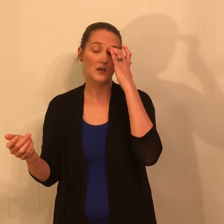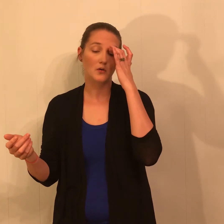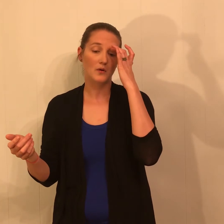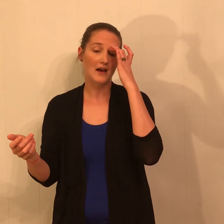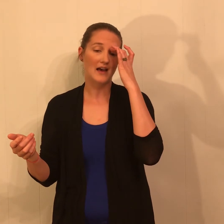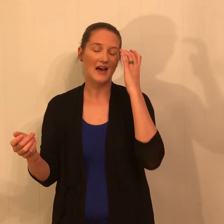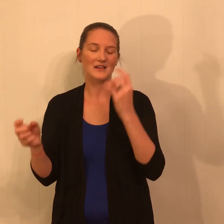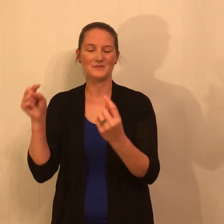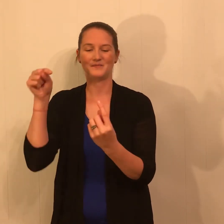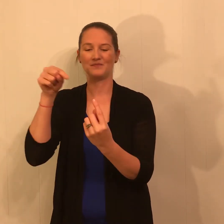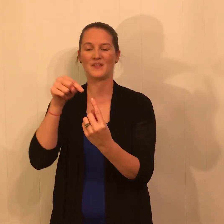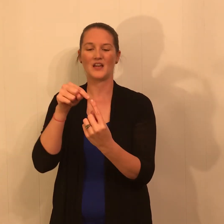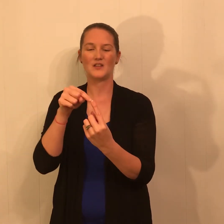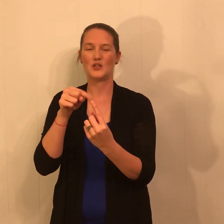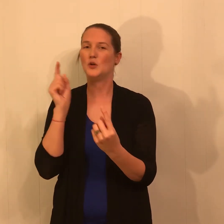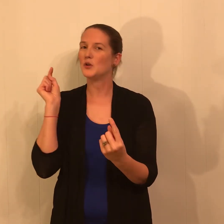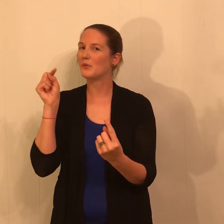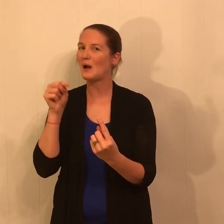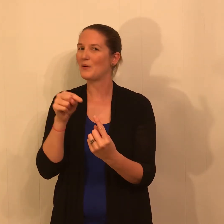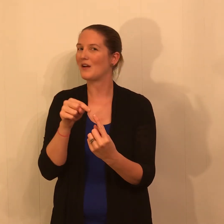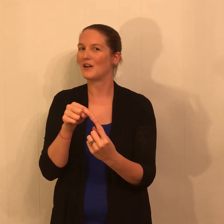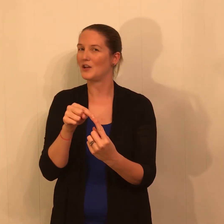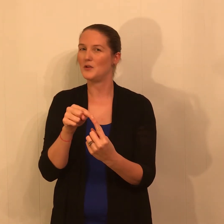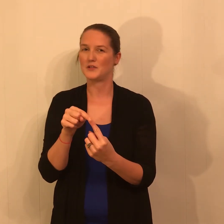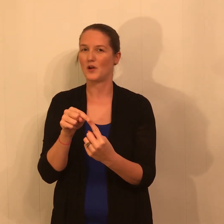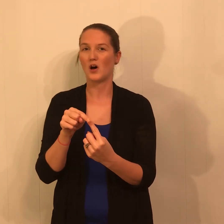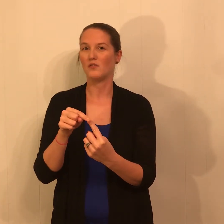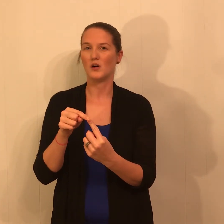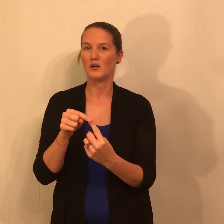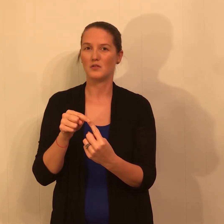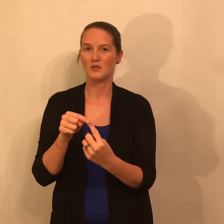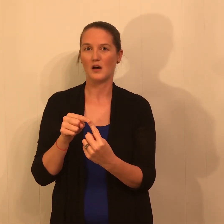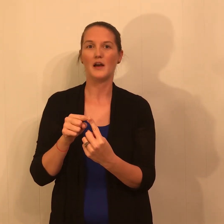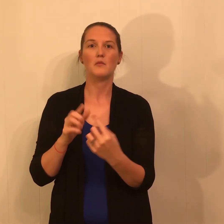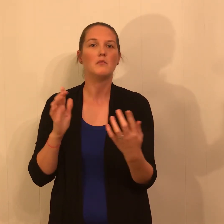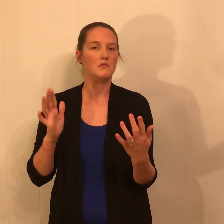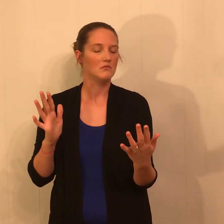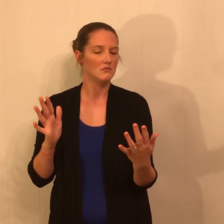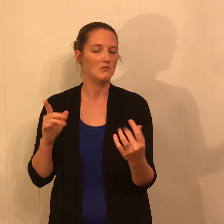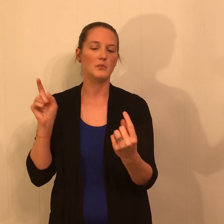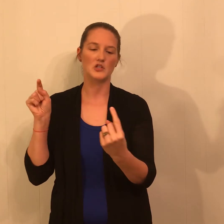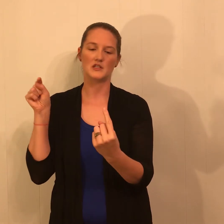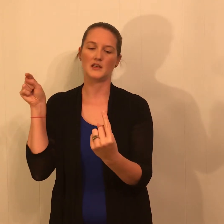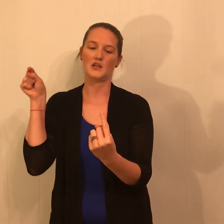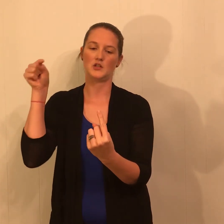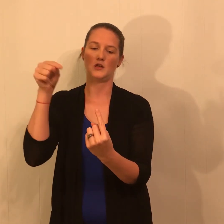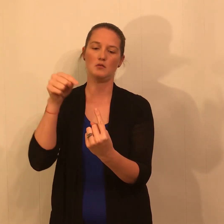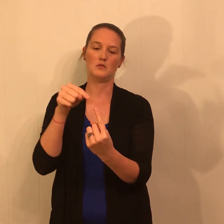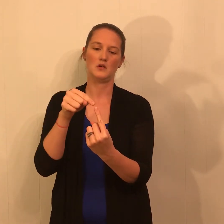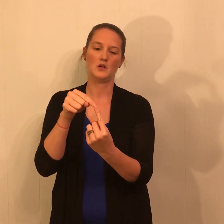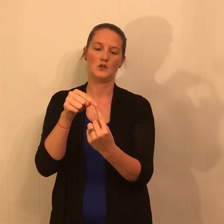So to, you're probably not going to use an awful lot, but just in case you do.